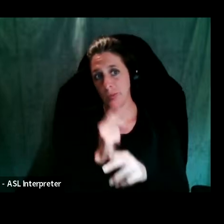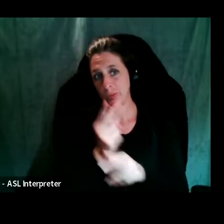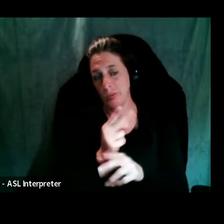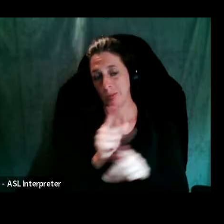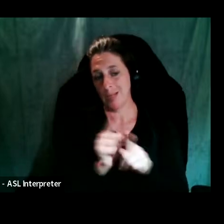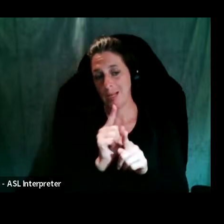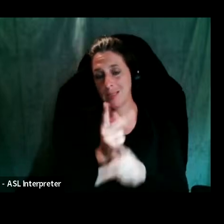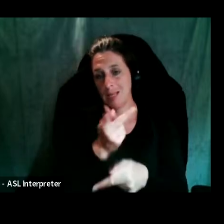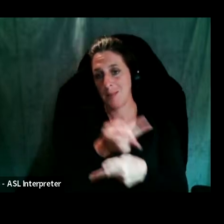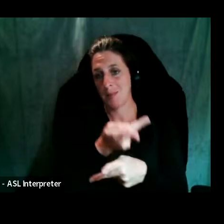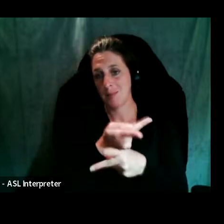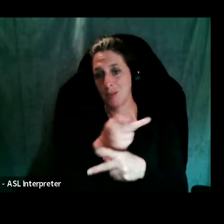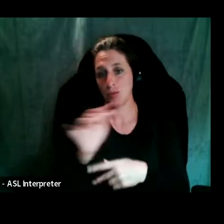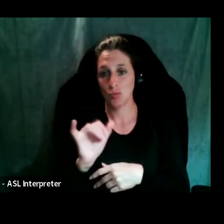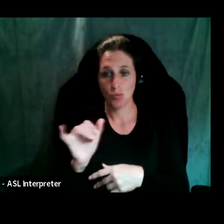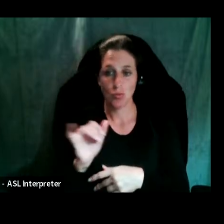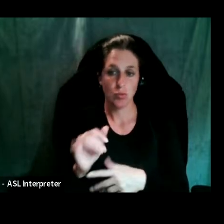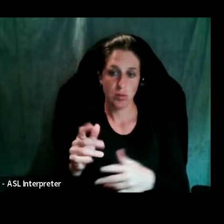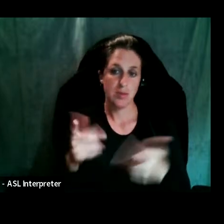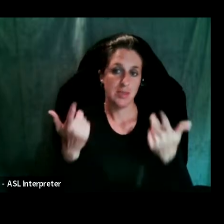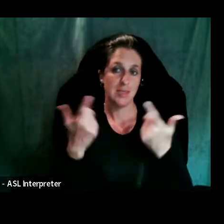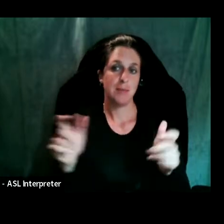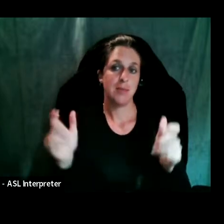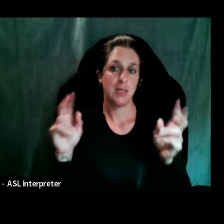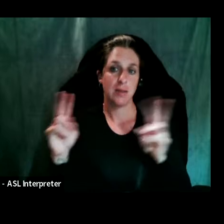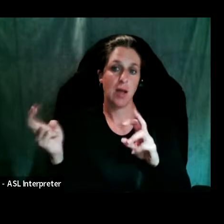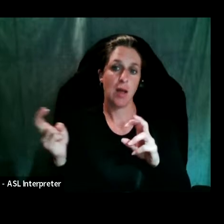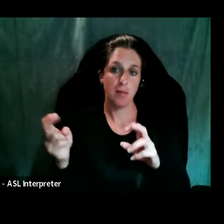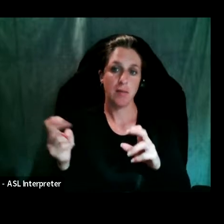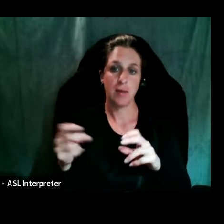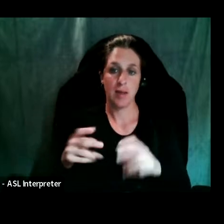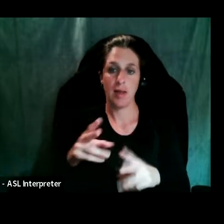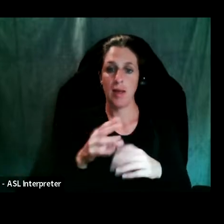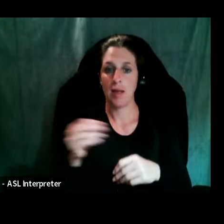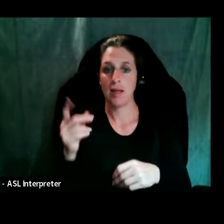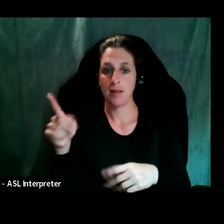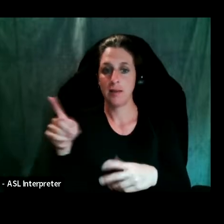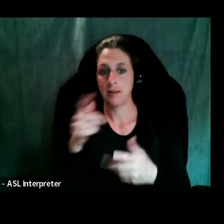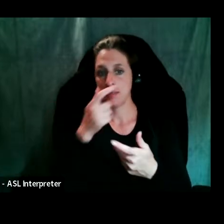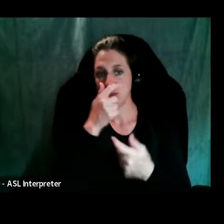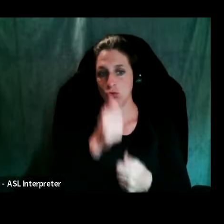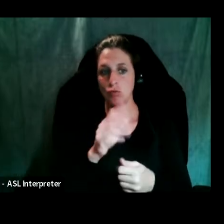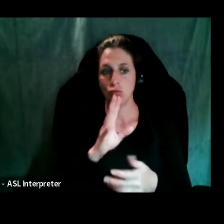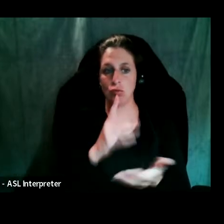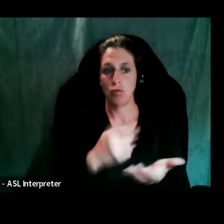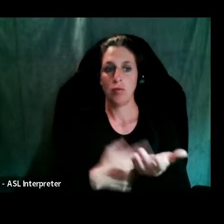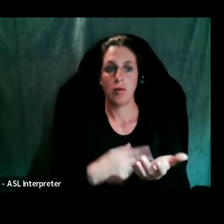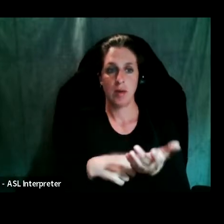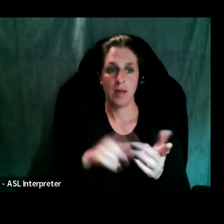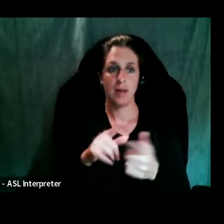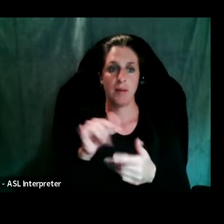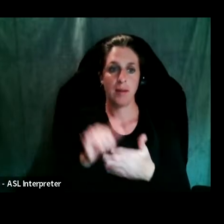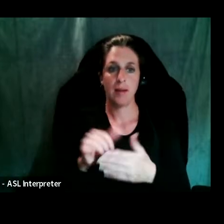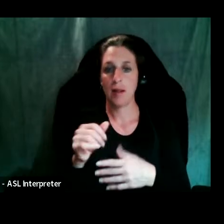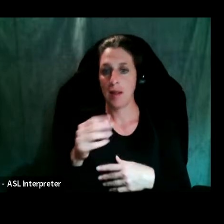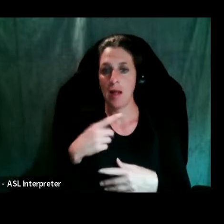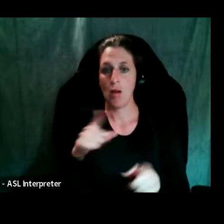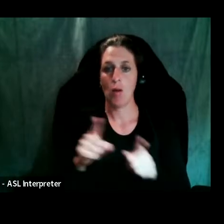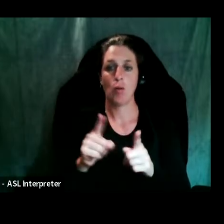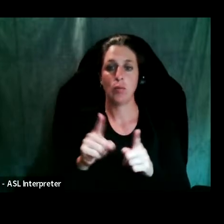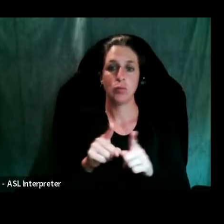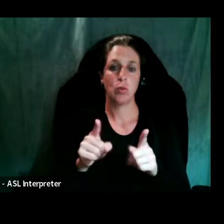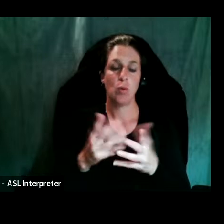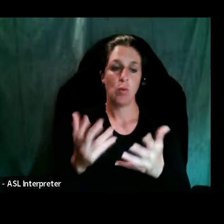Totally. Yeah, so it's a big topic and they're very interested in talking about it. I also want to add